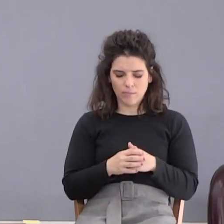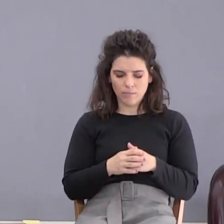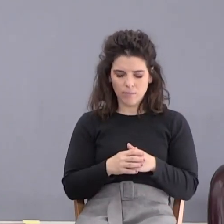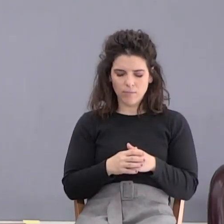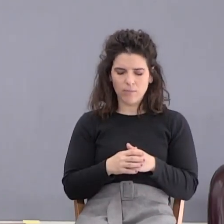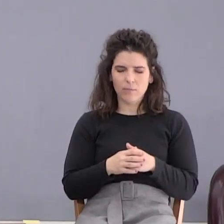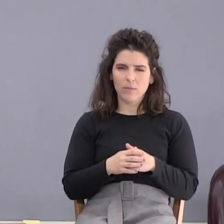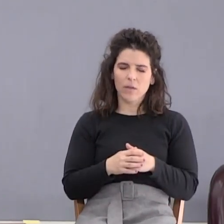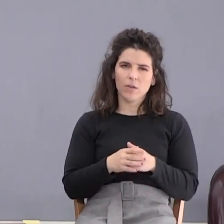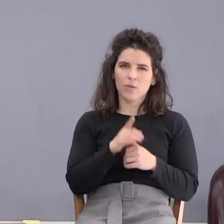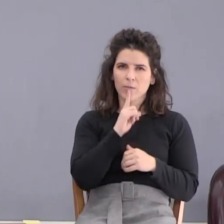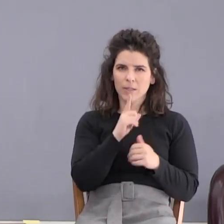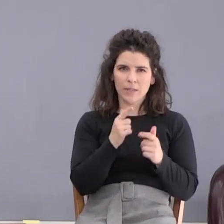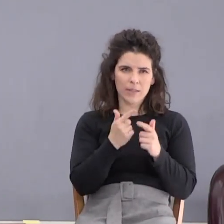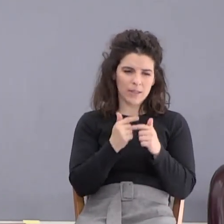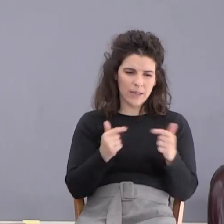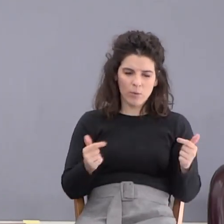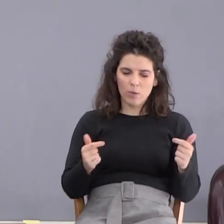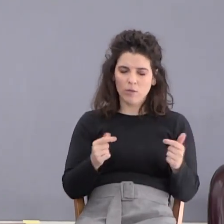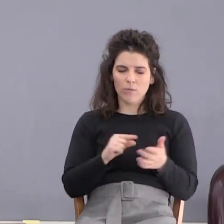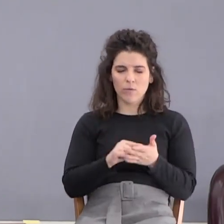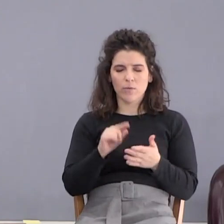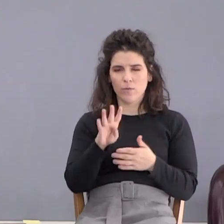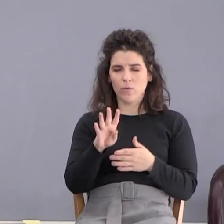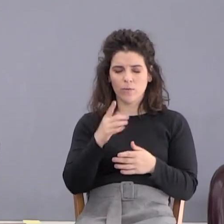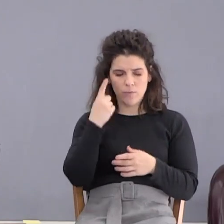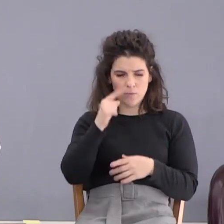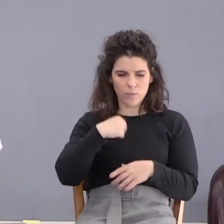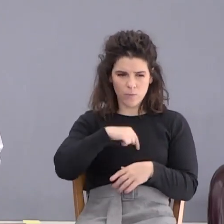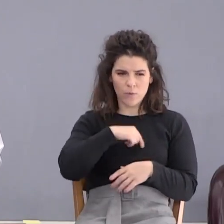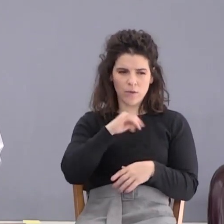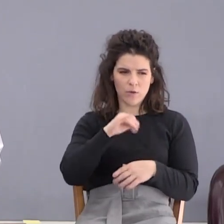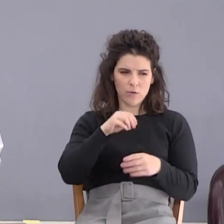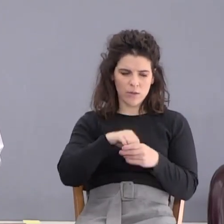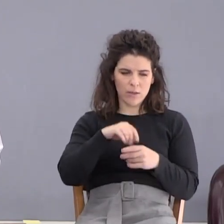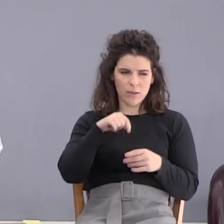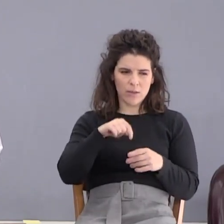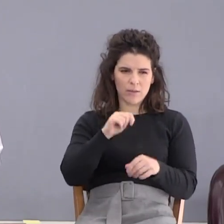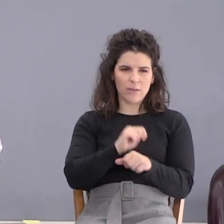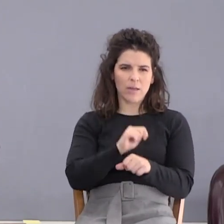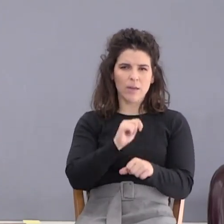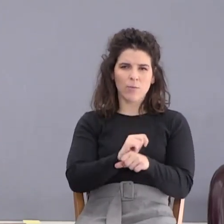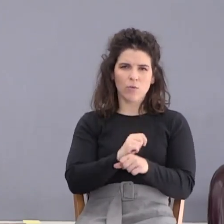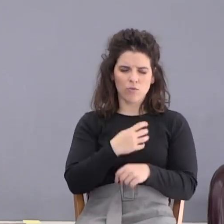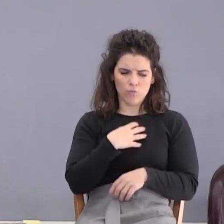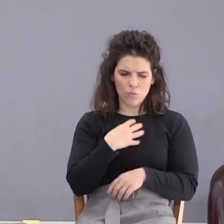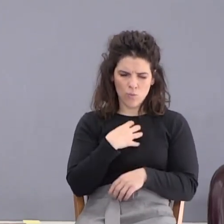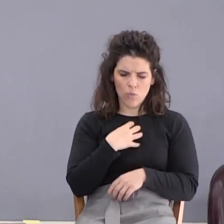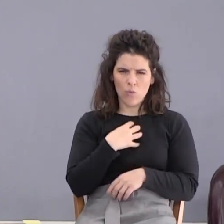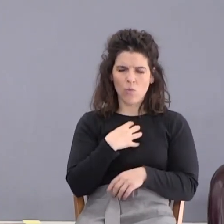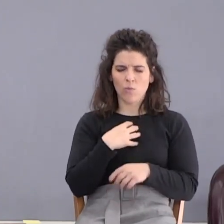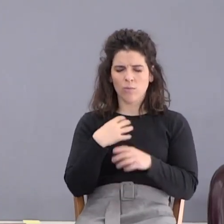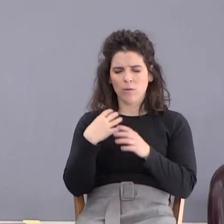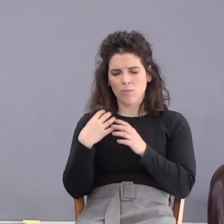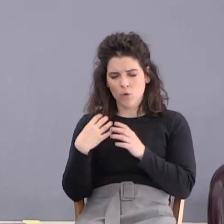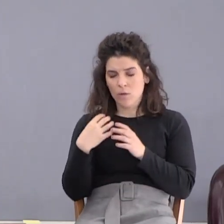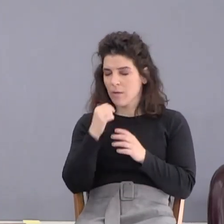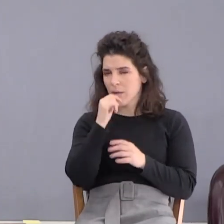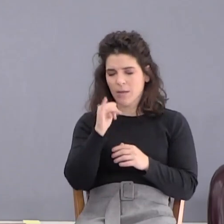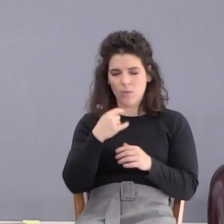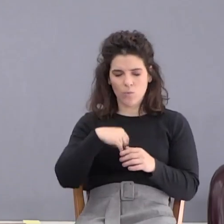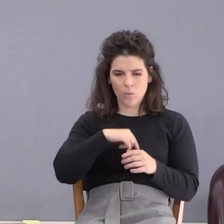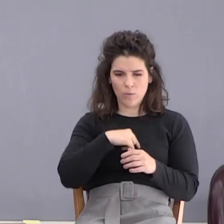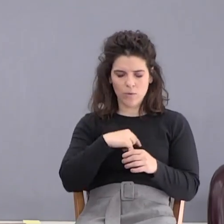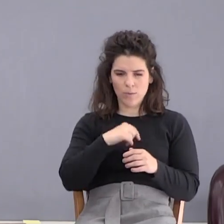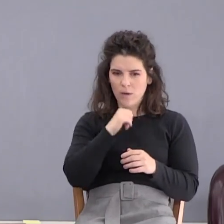So there is this language, verse 4, "For we that are in this tabernacle do groan, being burdened, not for that we would